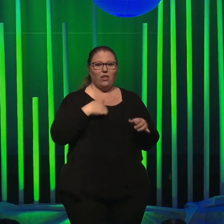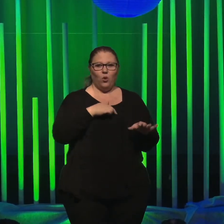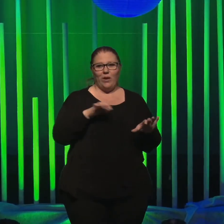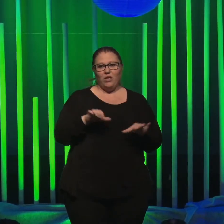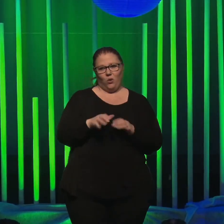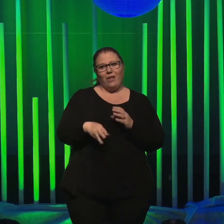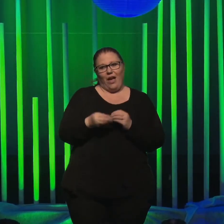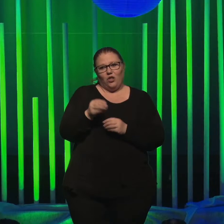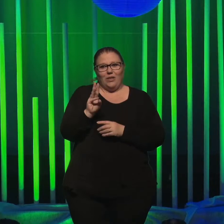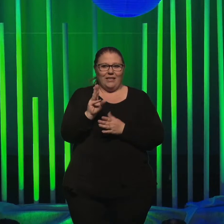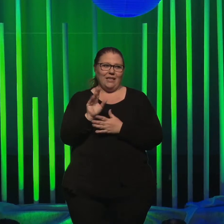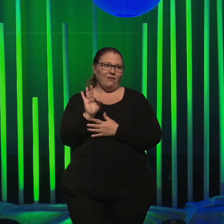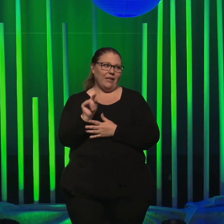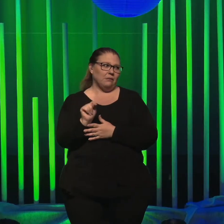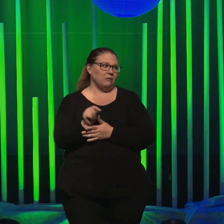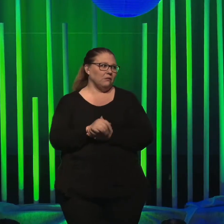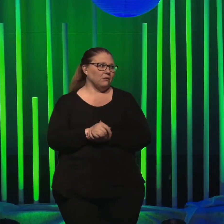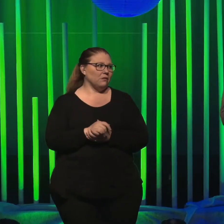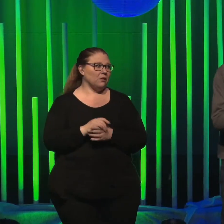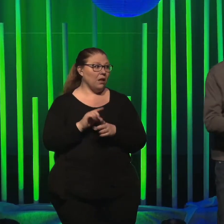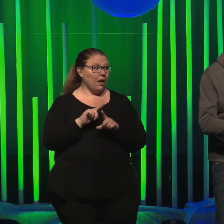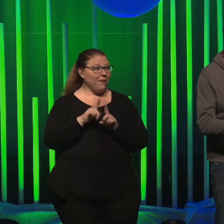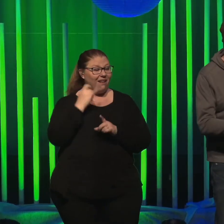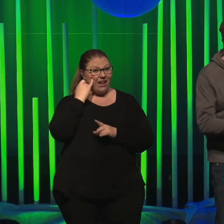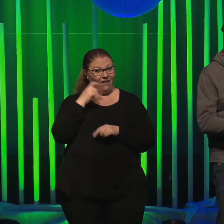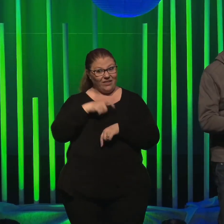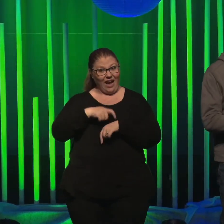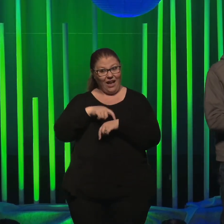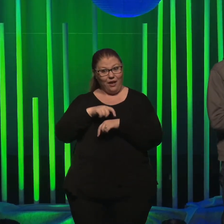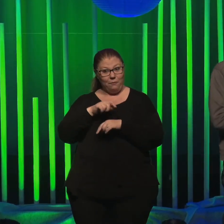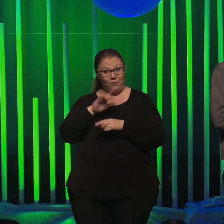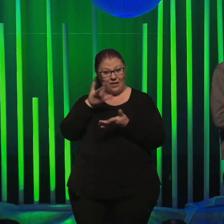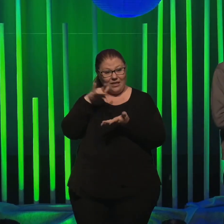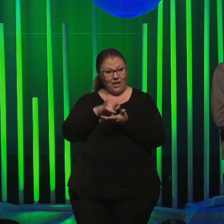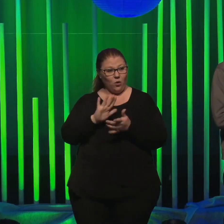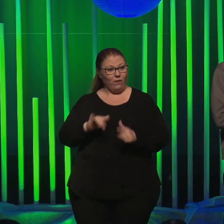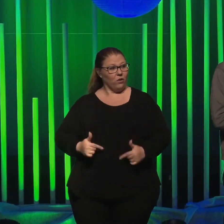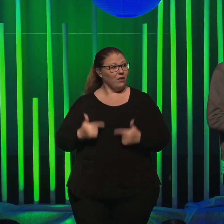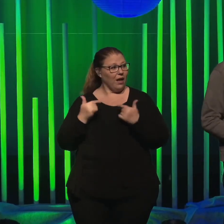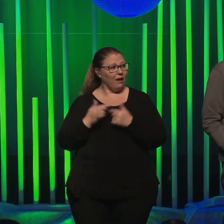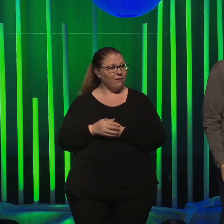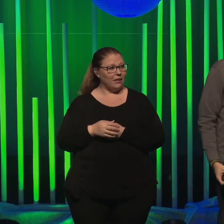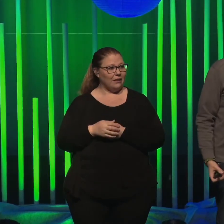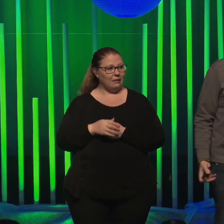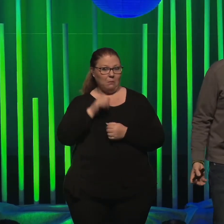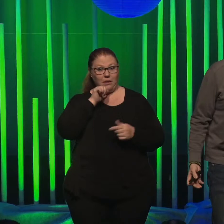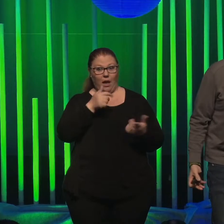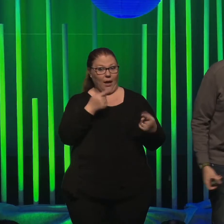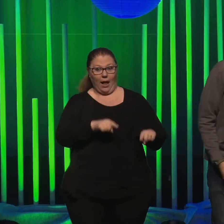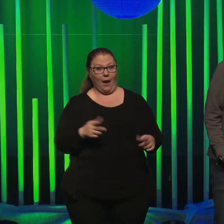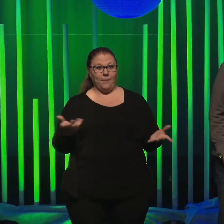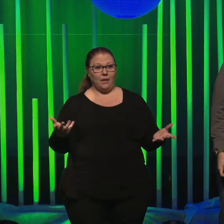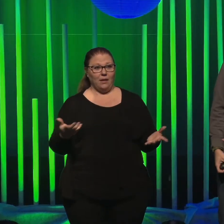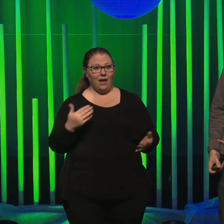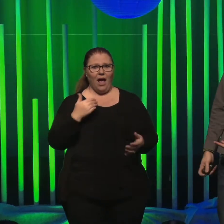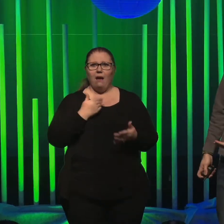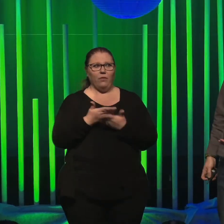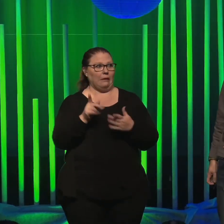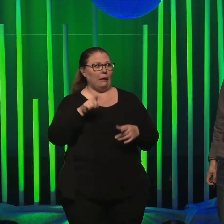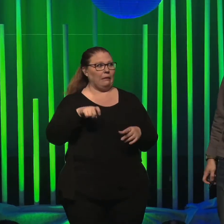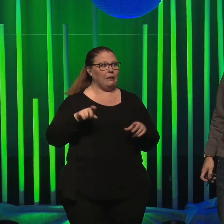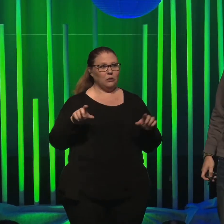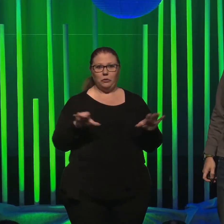6 feet. But if time is the center of your life, that's not going to happen, right? I got things I got to